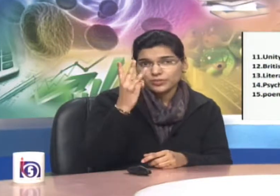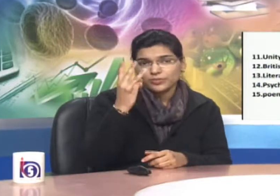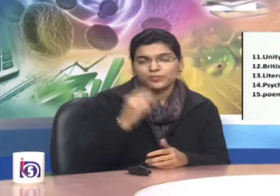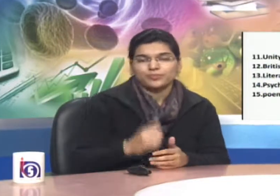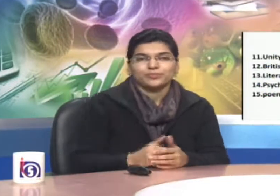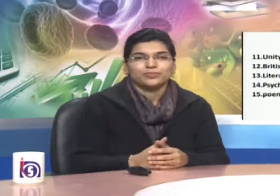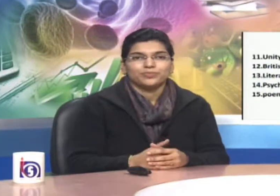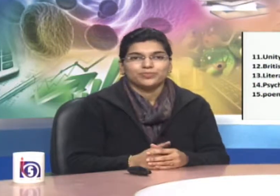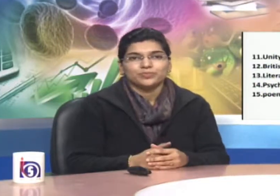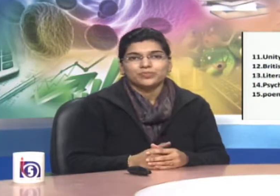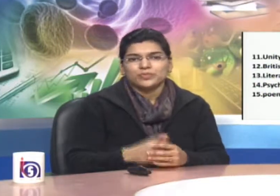13th word is